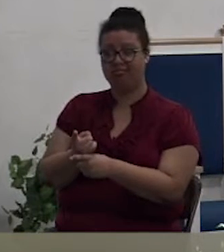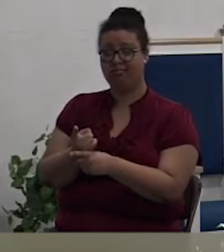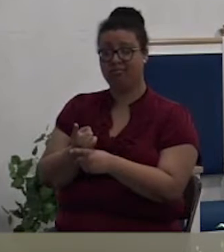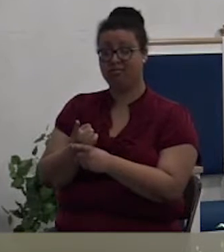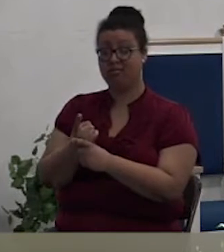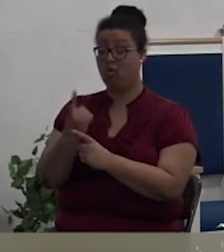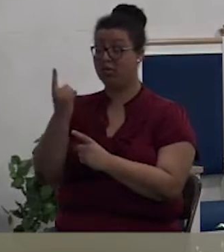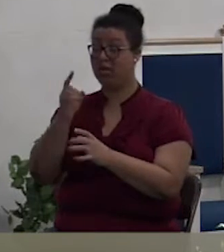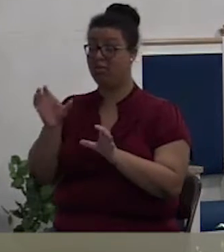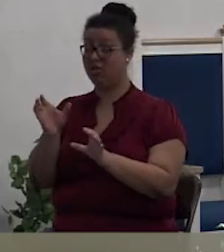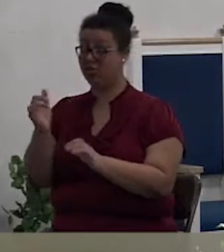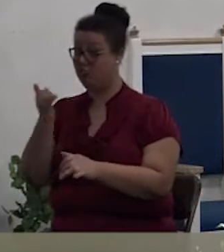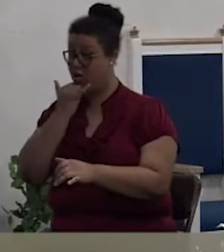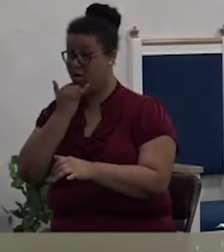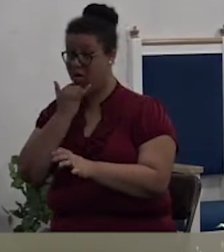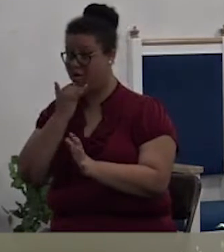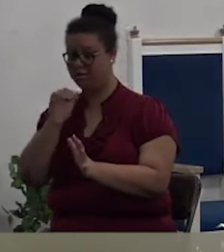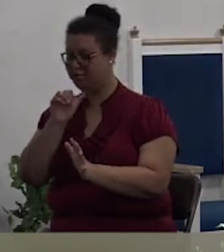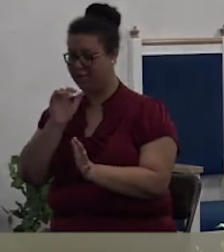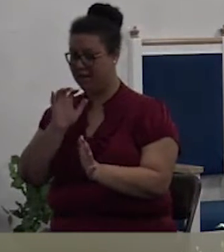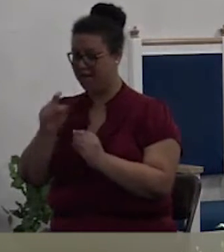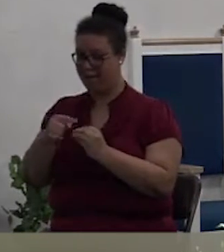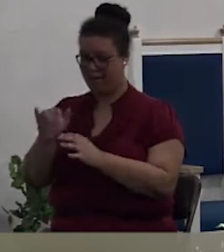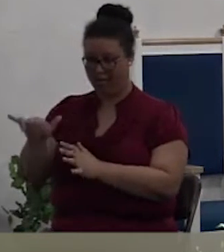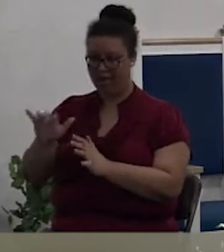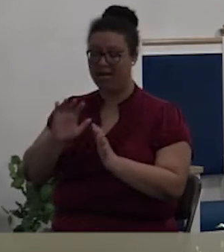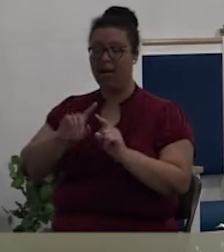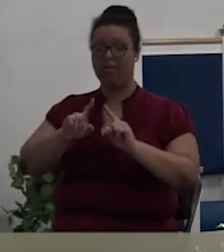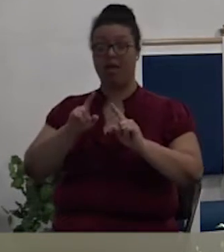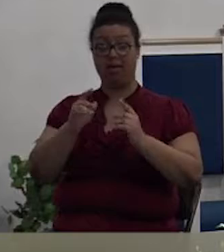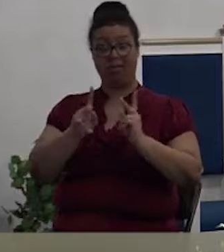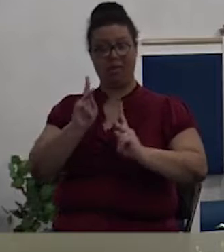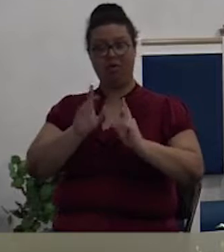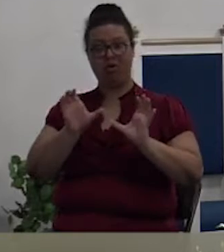someone does wrong. I'm talking about when people are doing right.